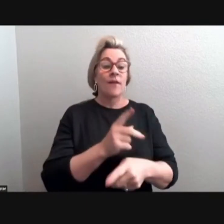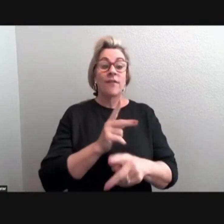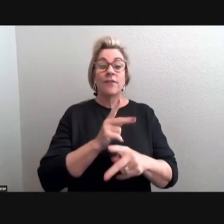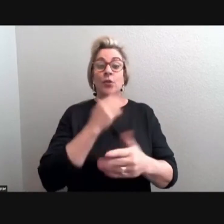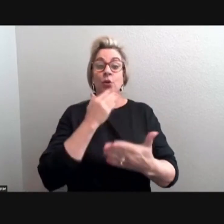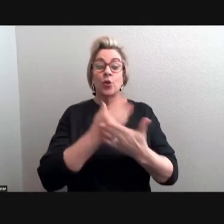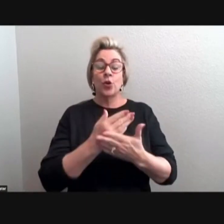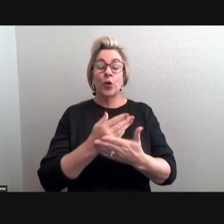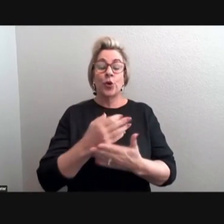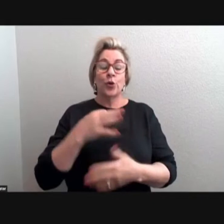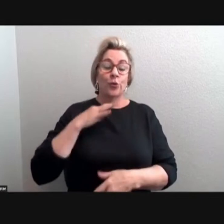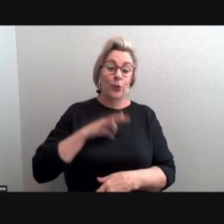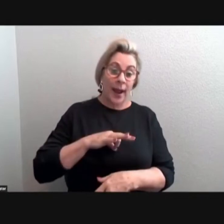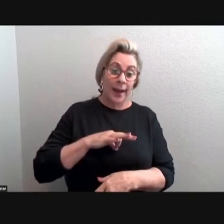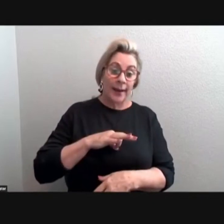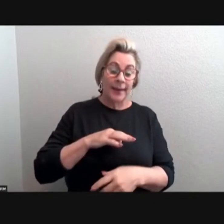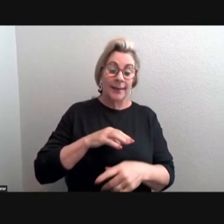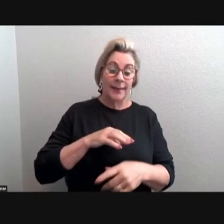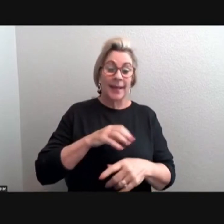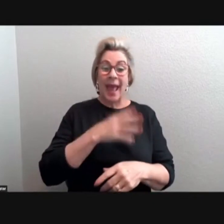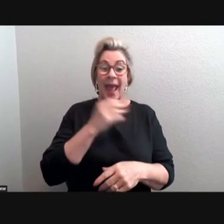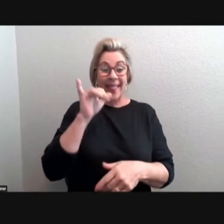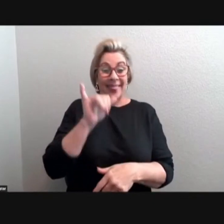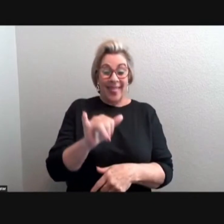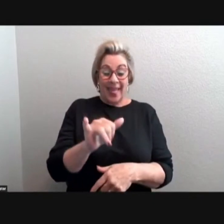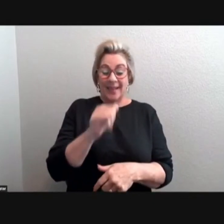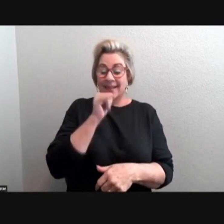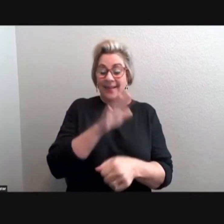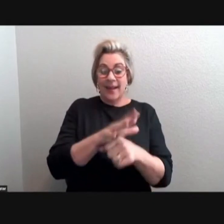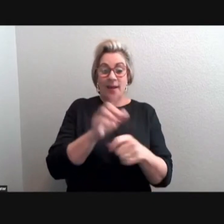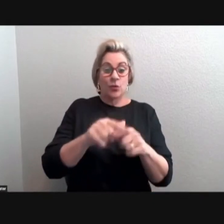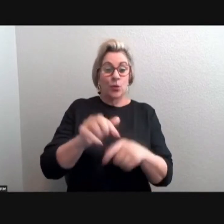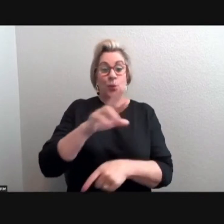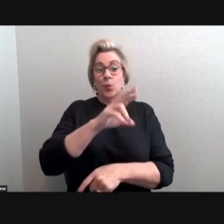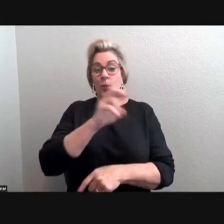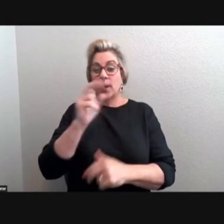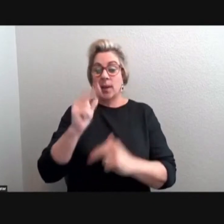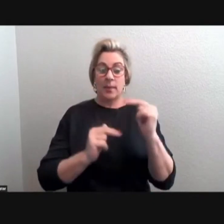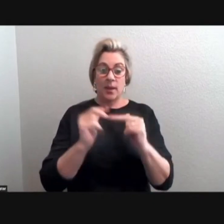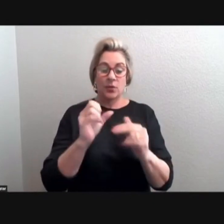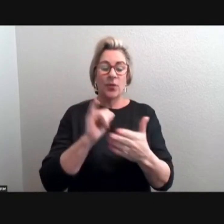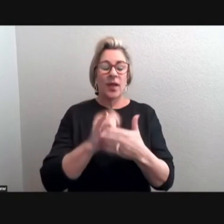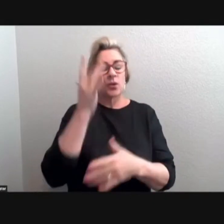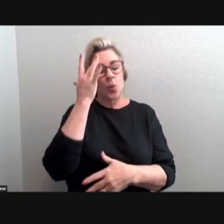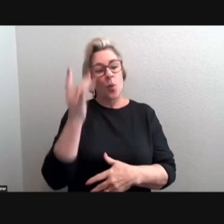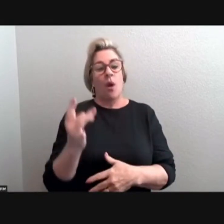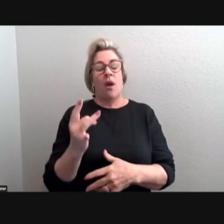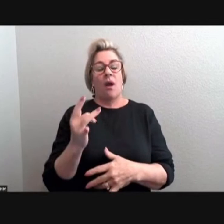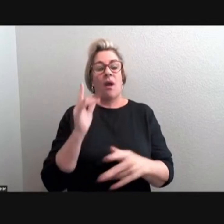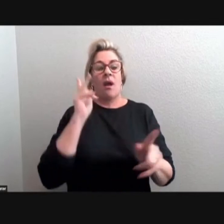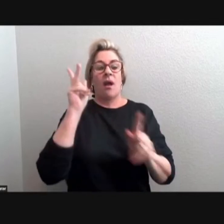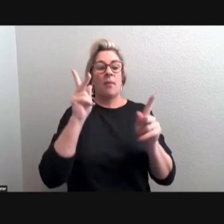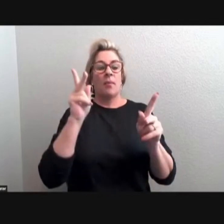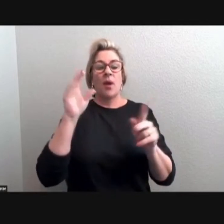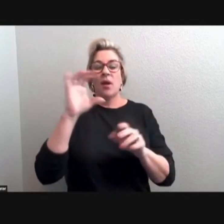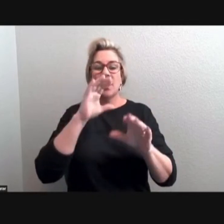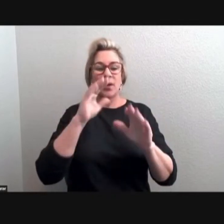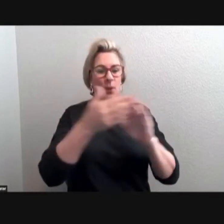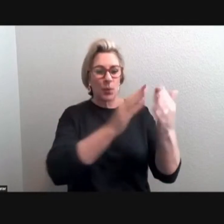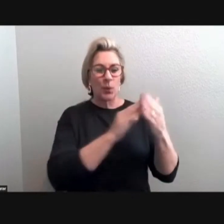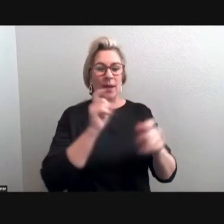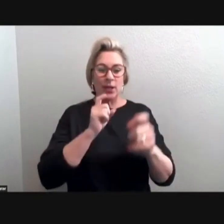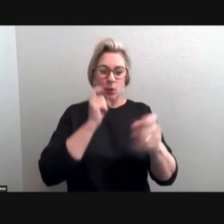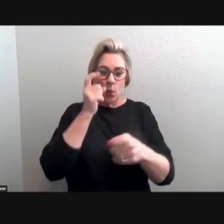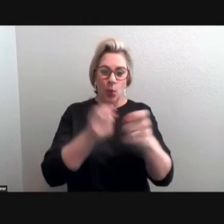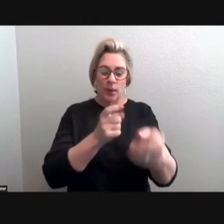for a gap. It's not nearly enough to rebuild. And that's really why the philanthropic community needs to come together. The Boulder County Disaster